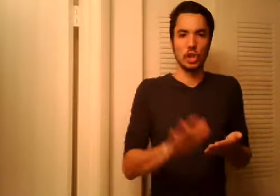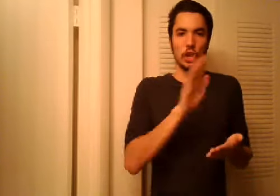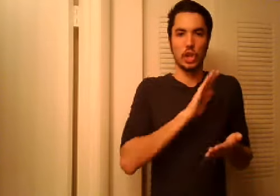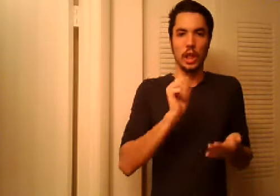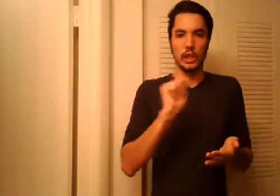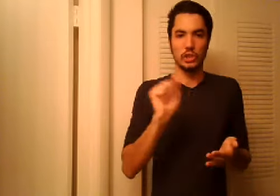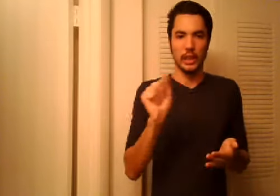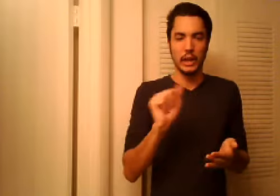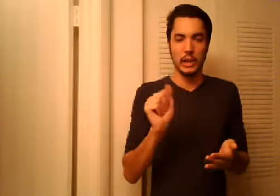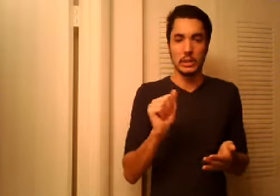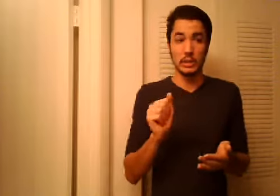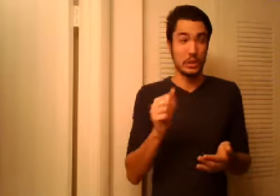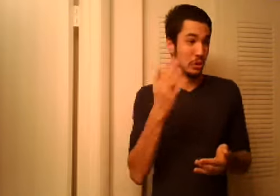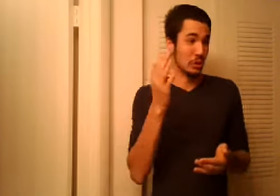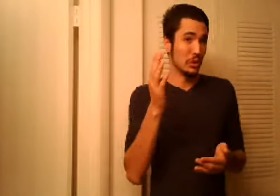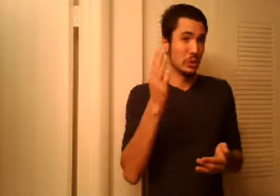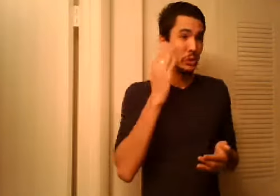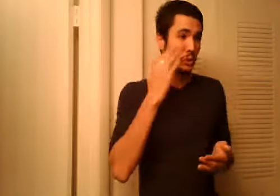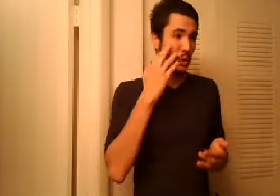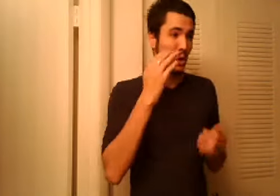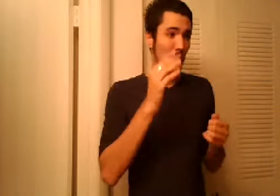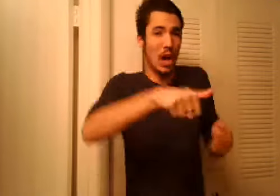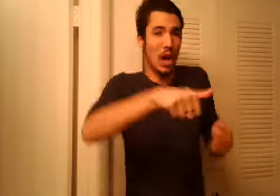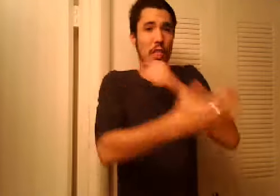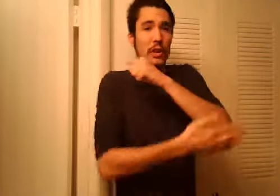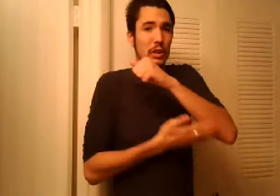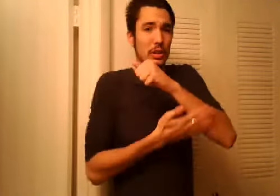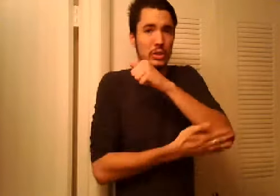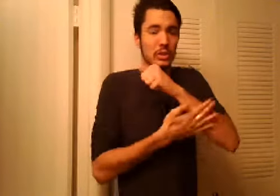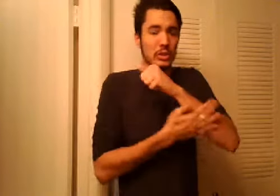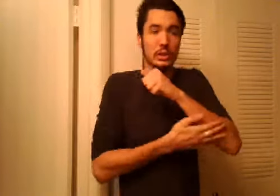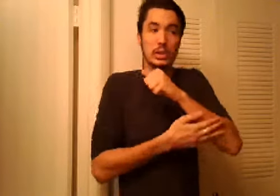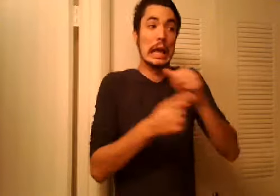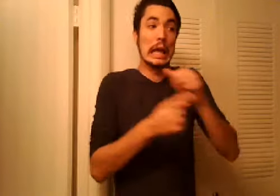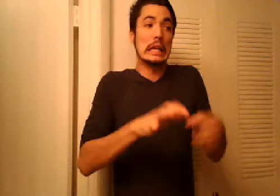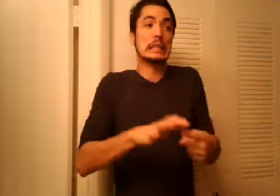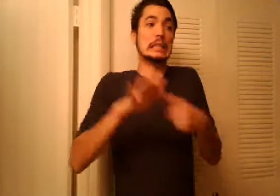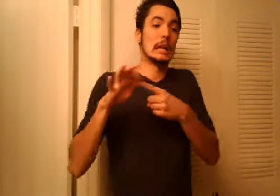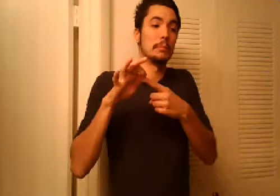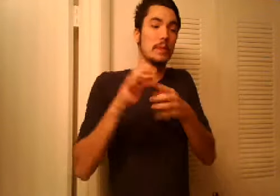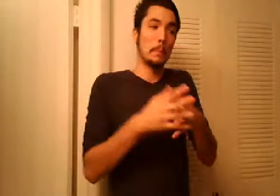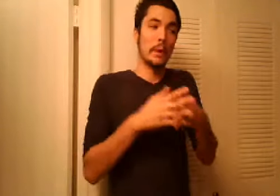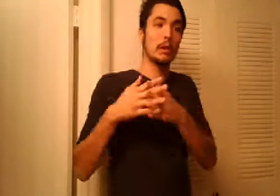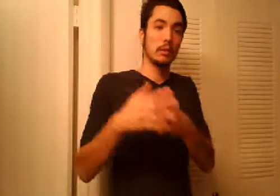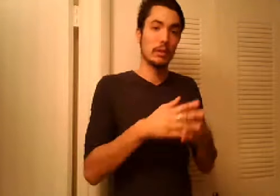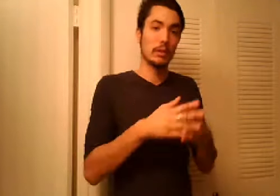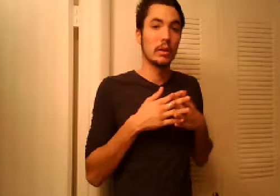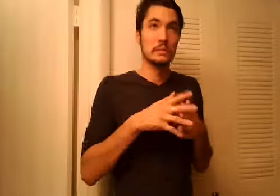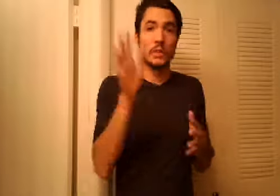Europe, in Asia, all over the world, except for the United States, right? The entire world